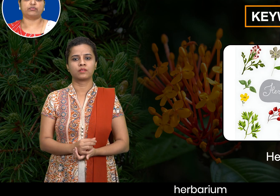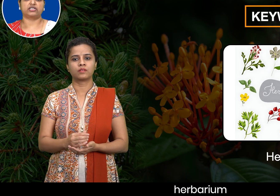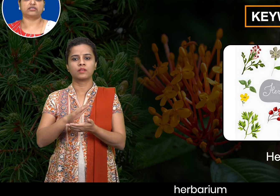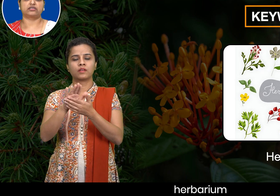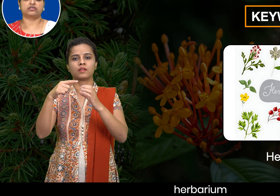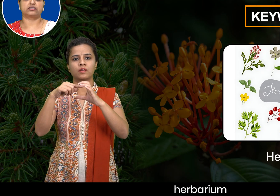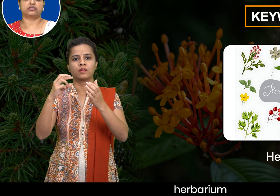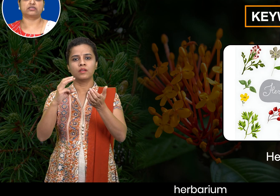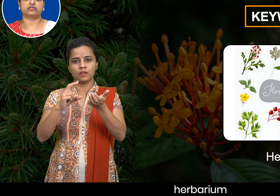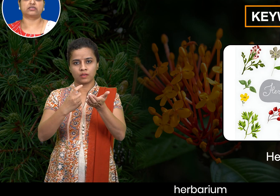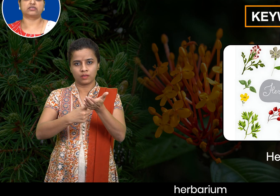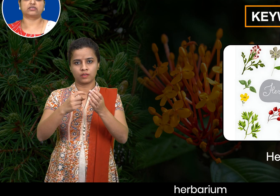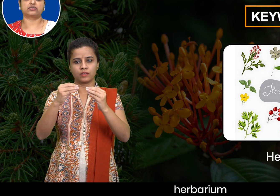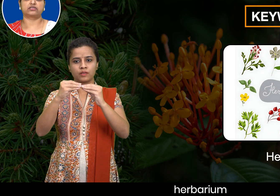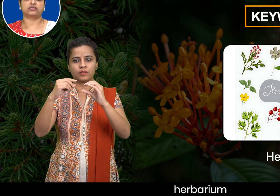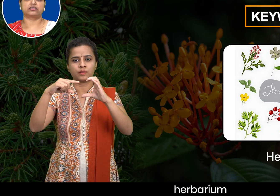herbarium.